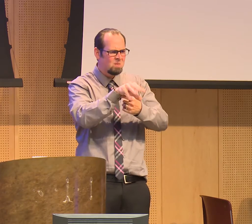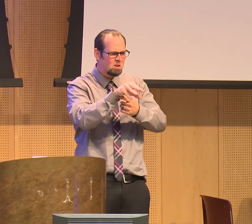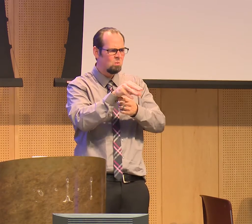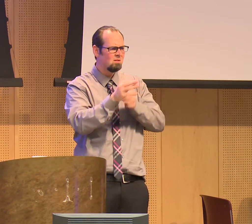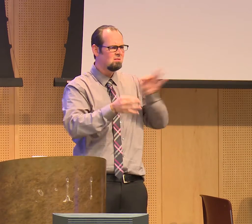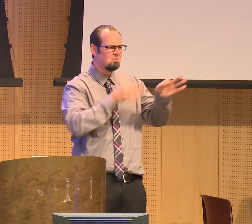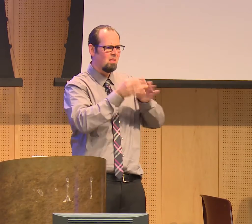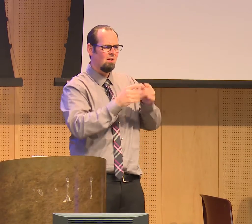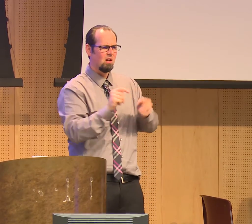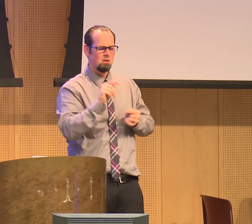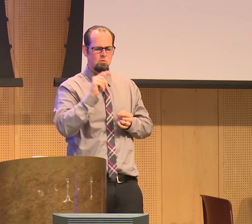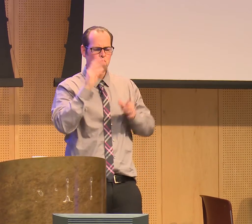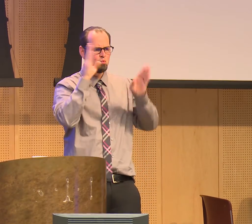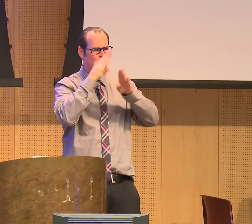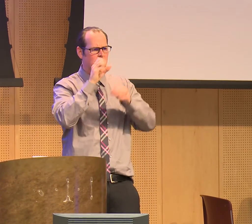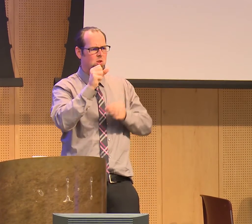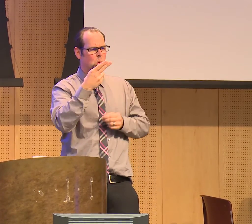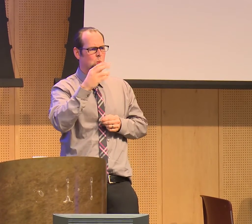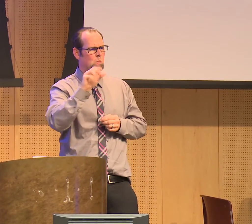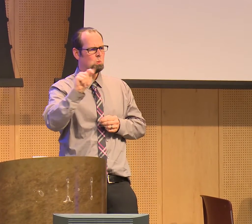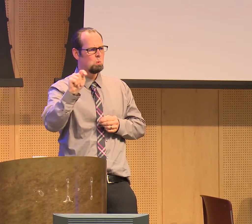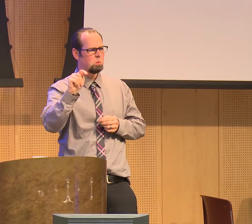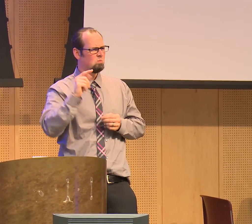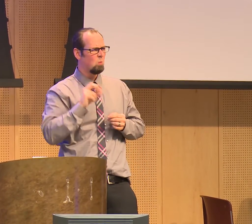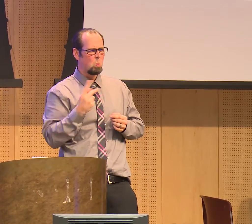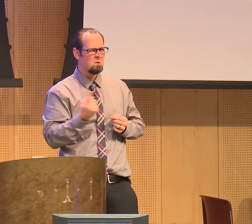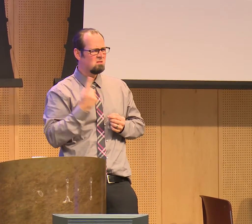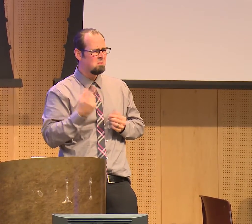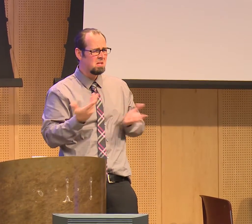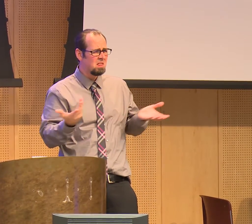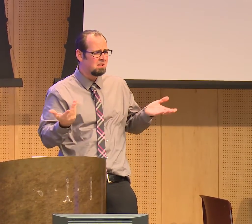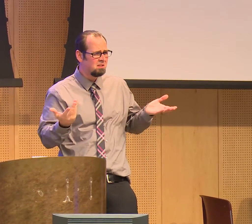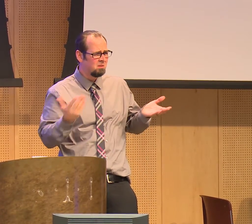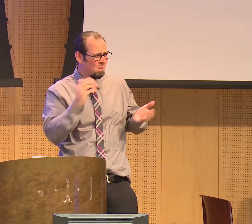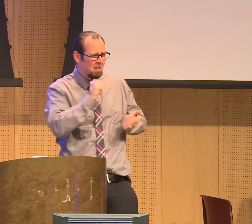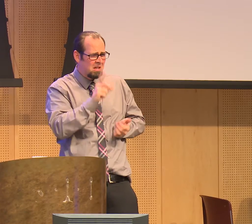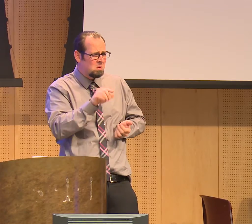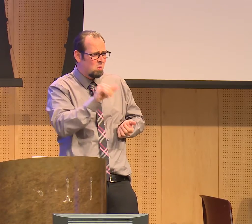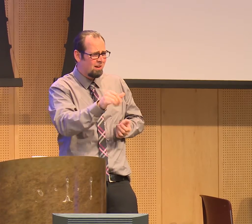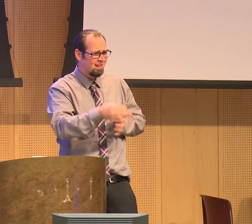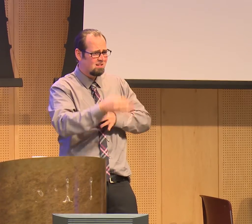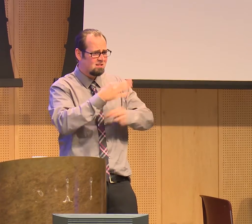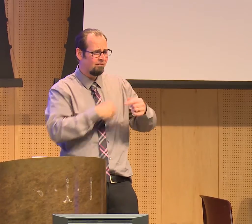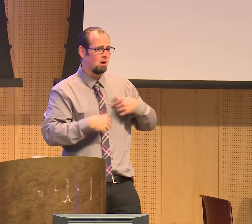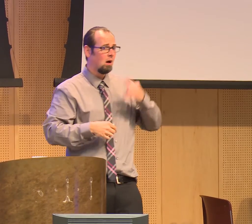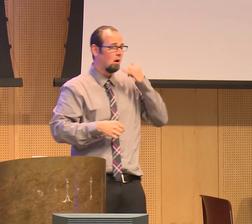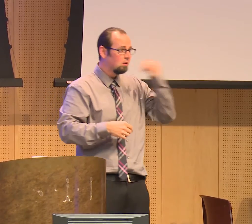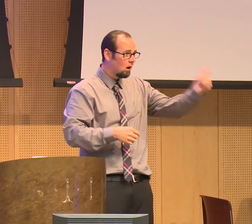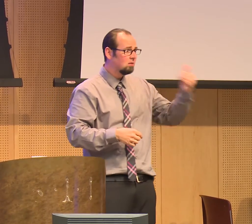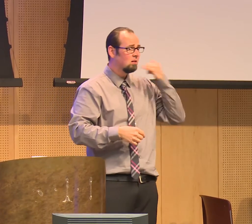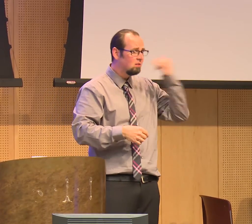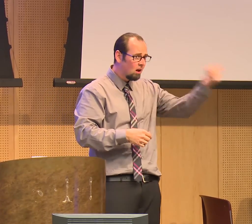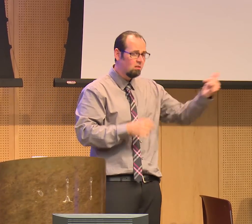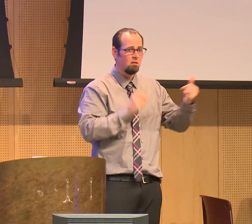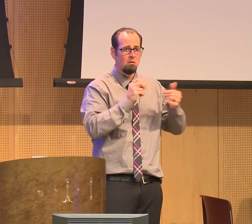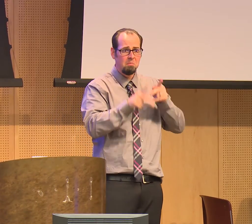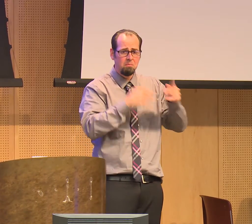video to show how to troubleshoot any problems? Do that instead of me having to